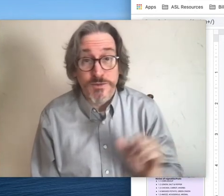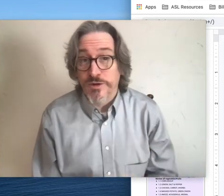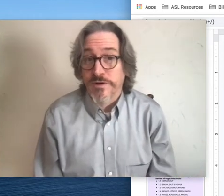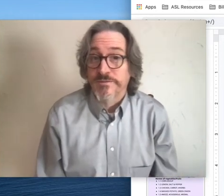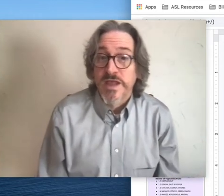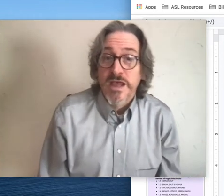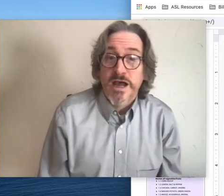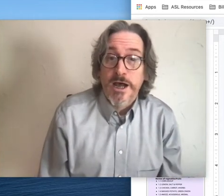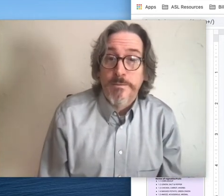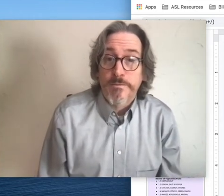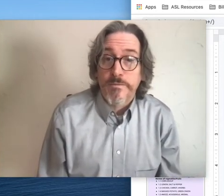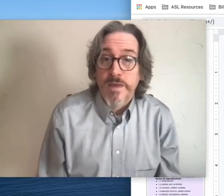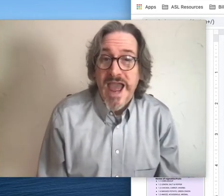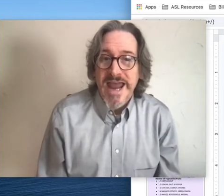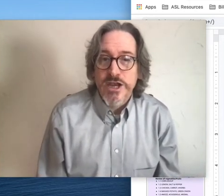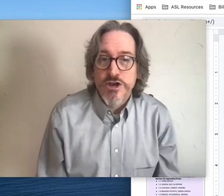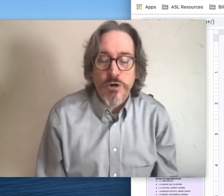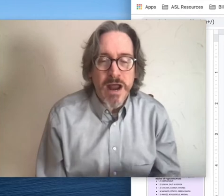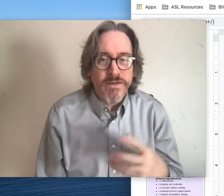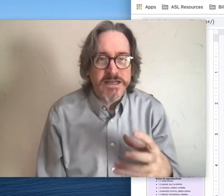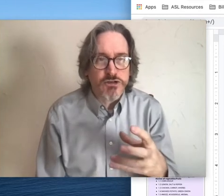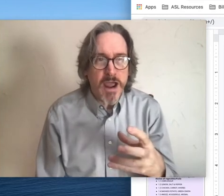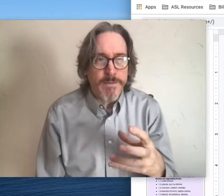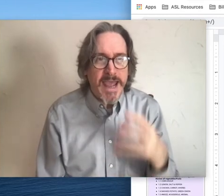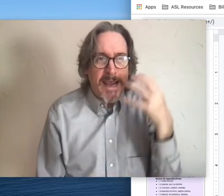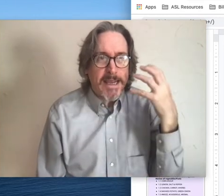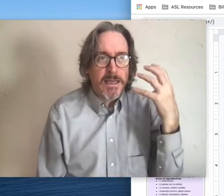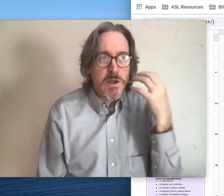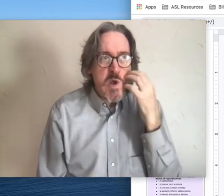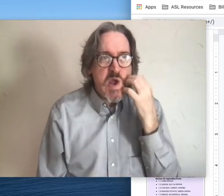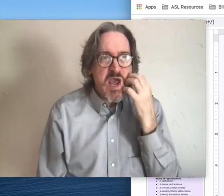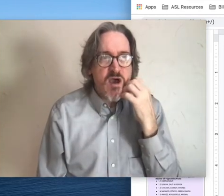for 2.3. And note how they describe